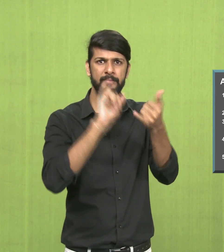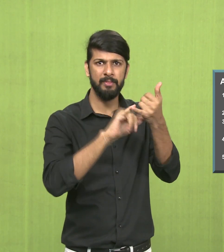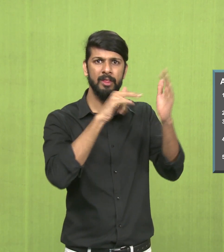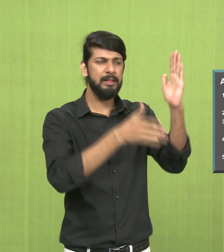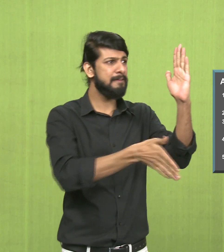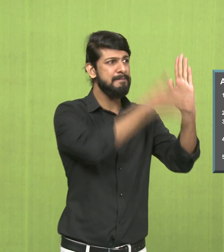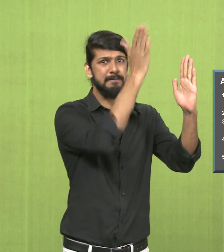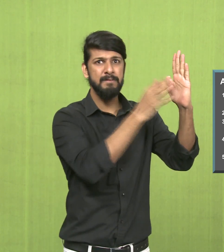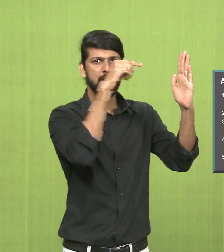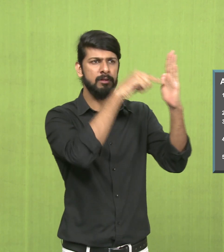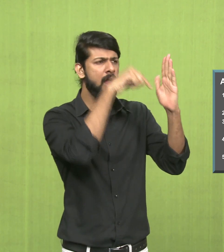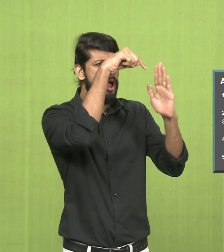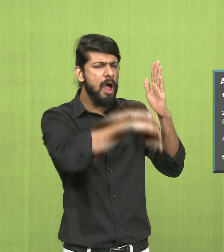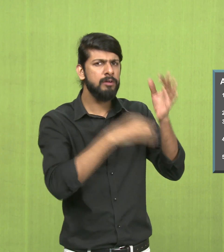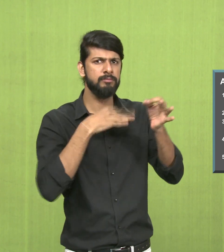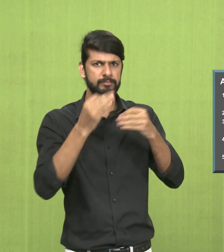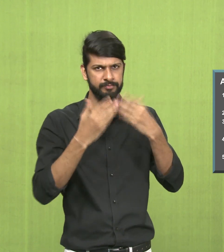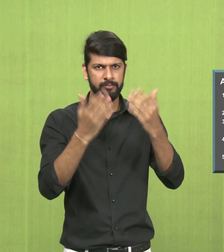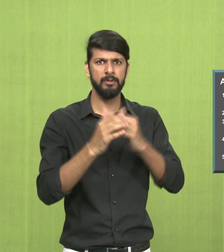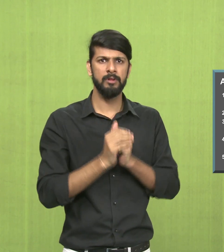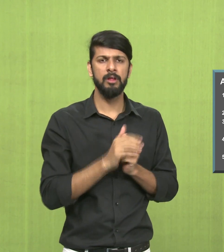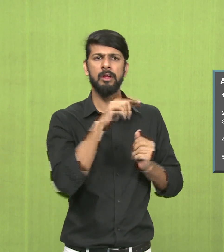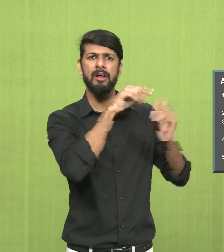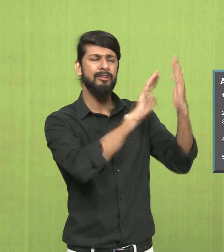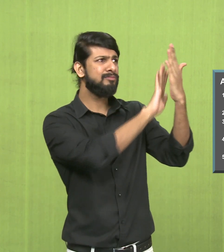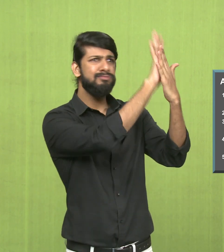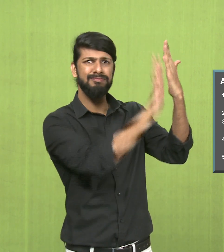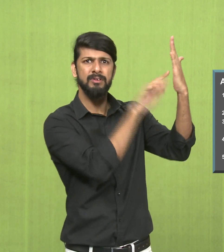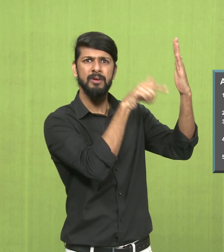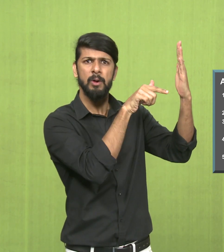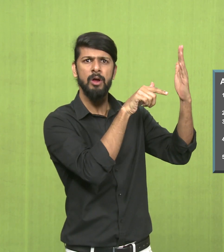The murals at Ajanta, basic introduction.